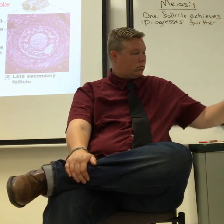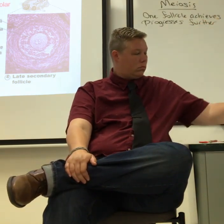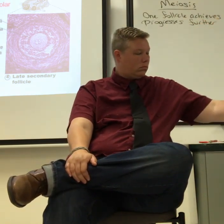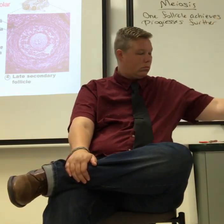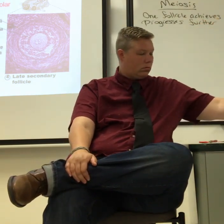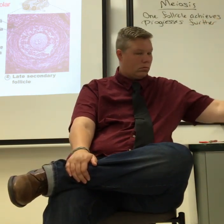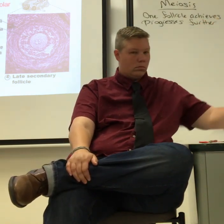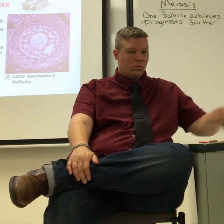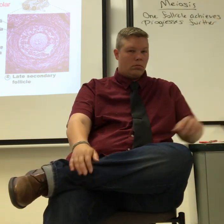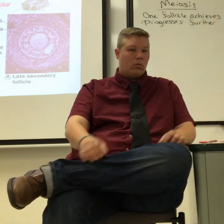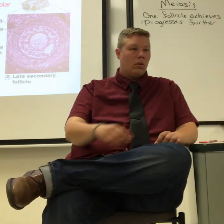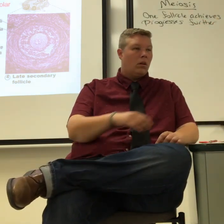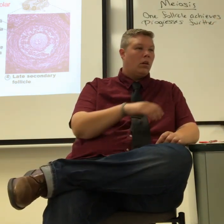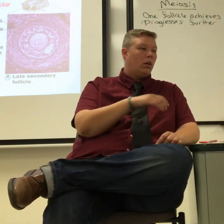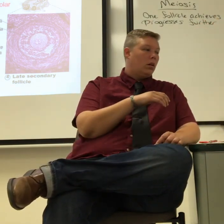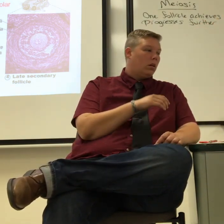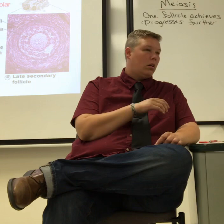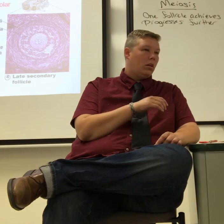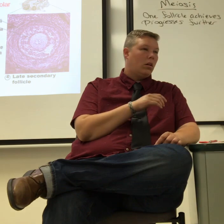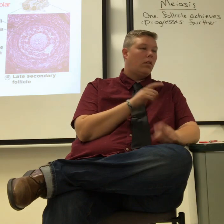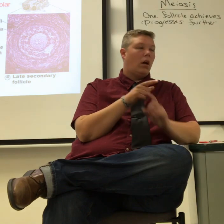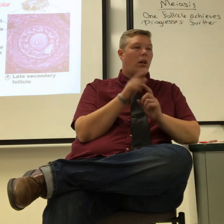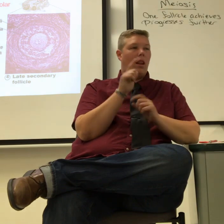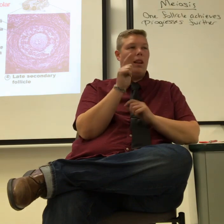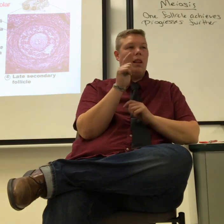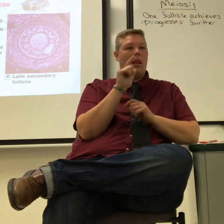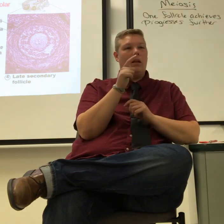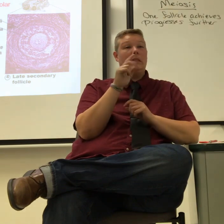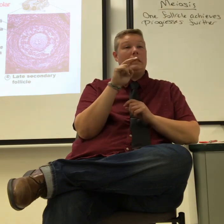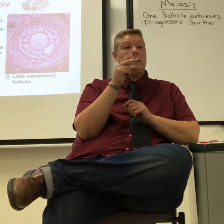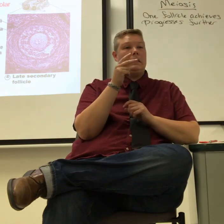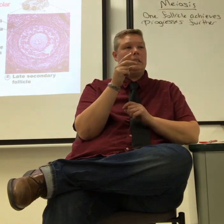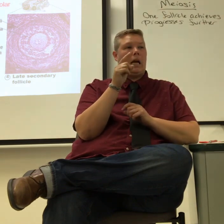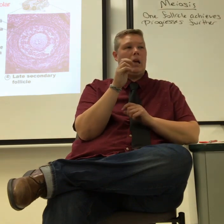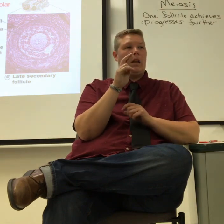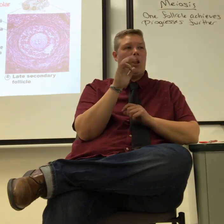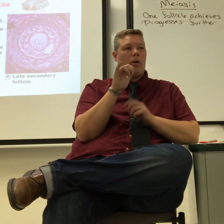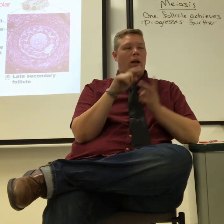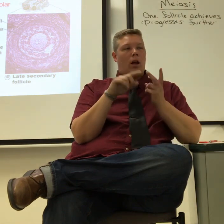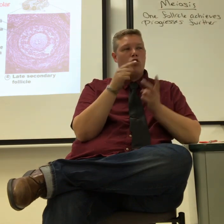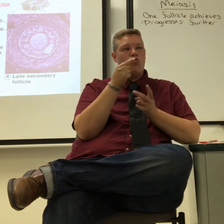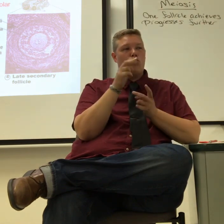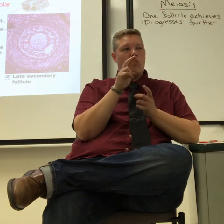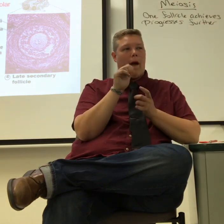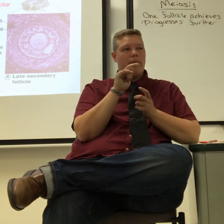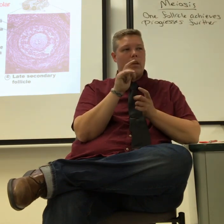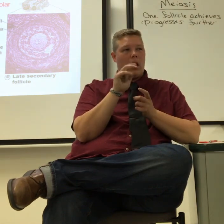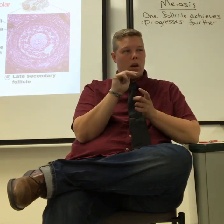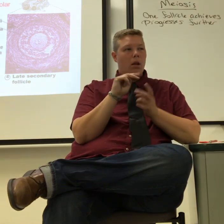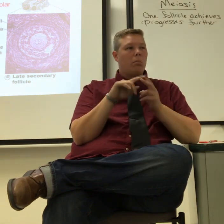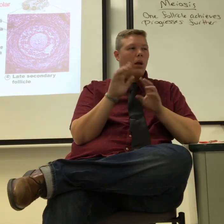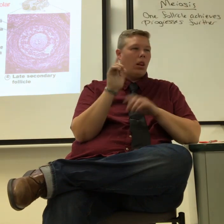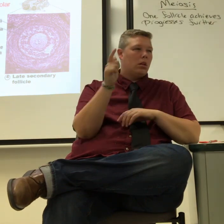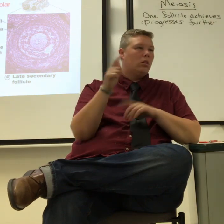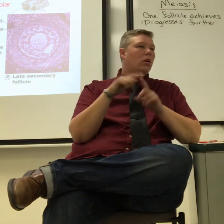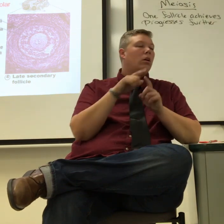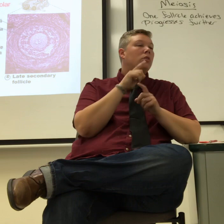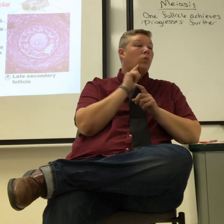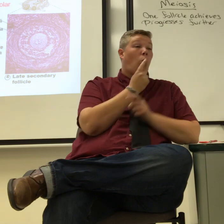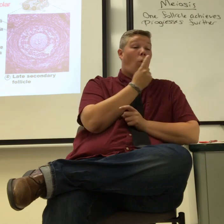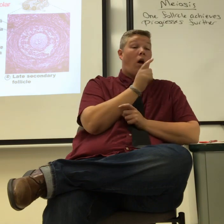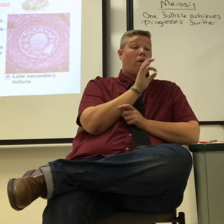It makes it to late secondary and then Graphian. But what we'll see is this one follicle, it probably has the most